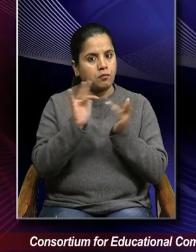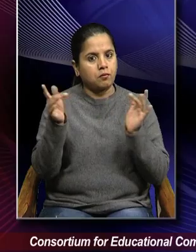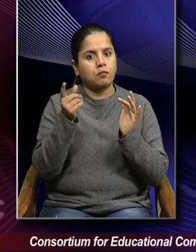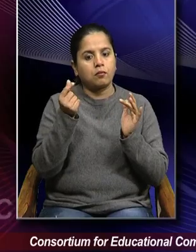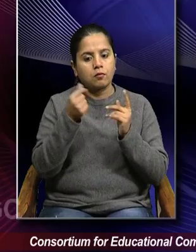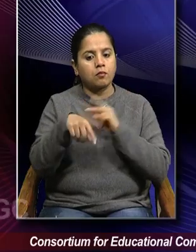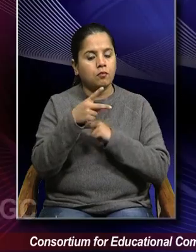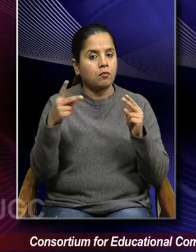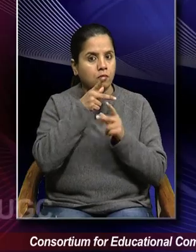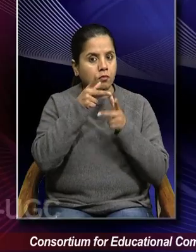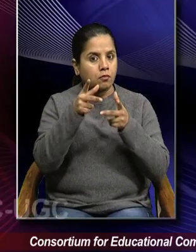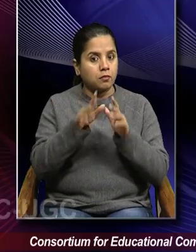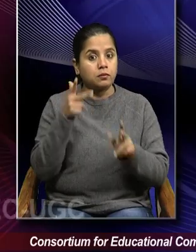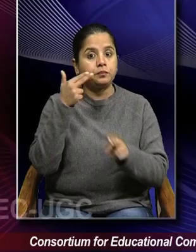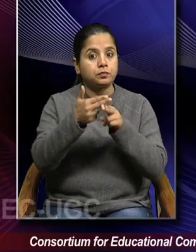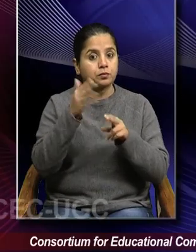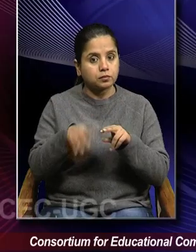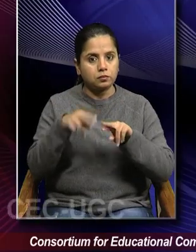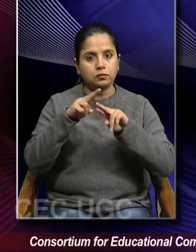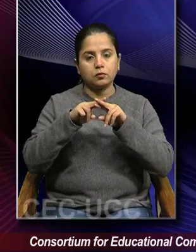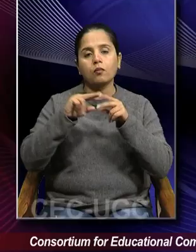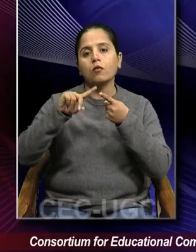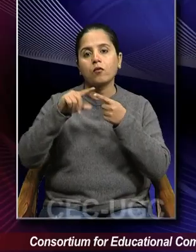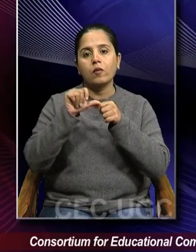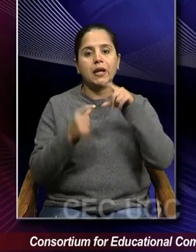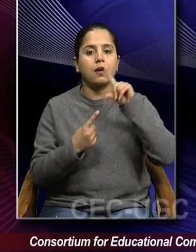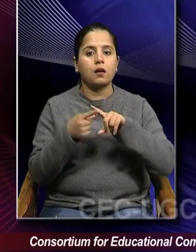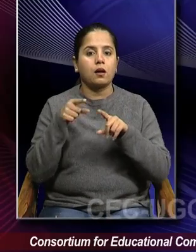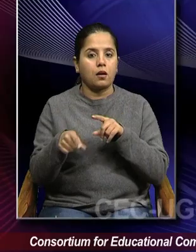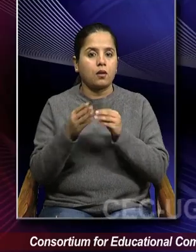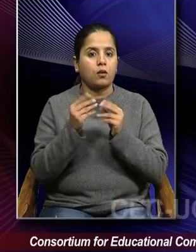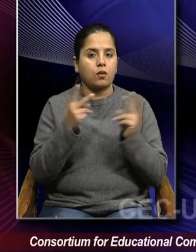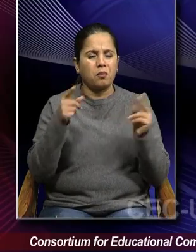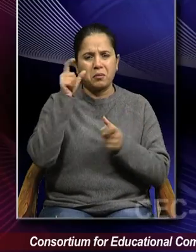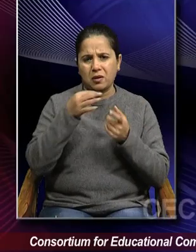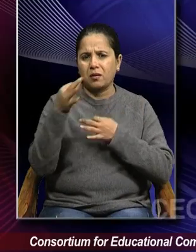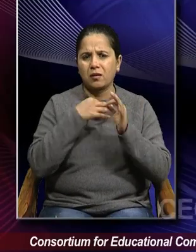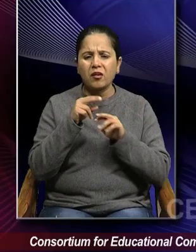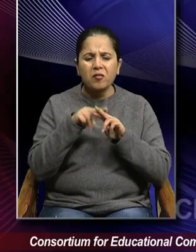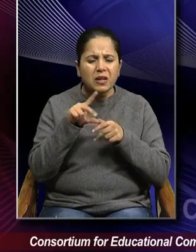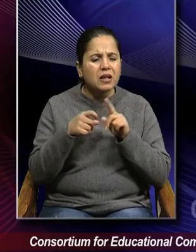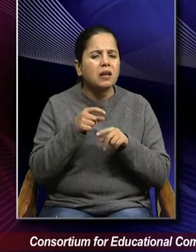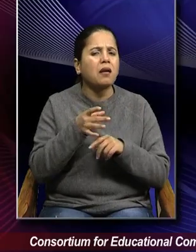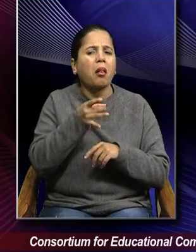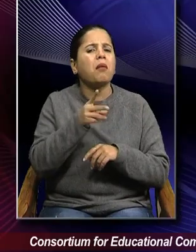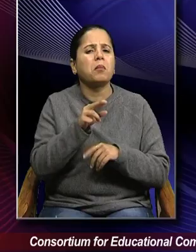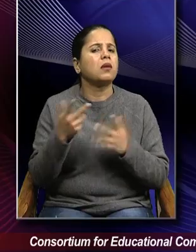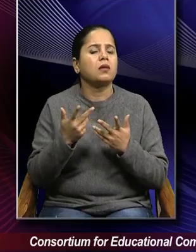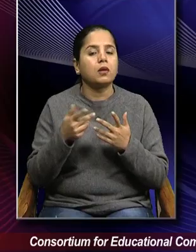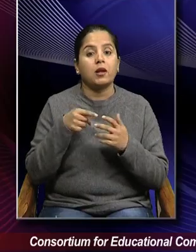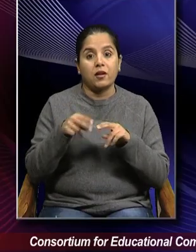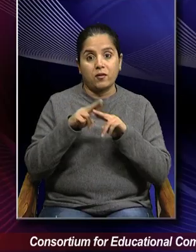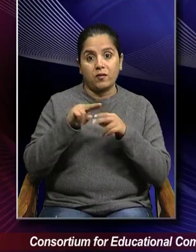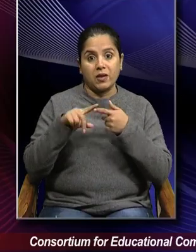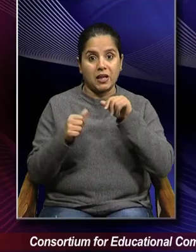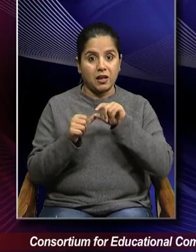national currency, which is also known as fiat currencies. Some people ask me, what is this fiat currency? When we say fiat currency,